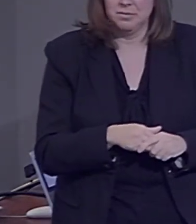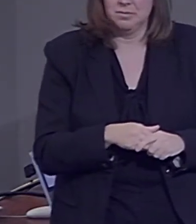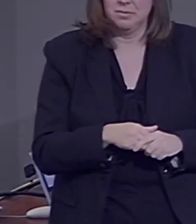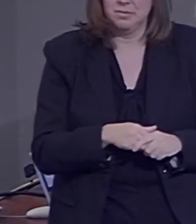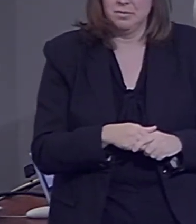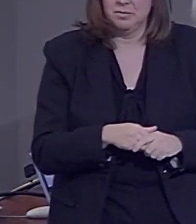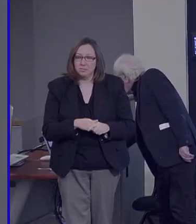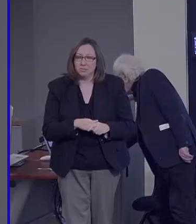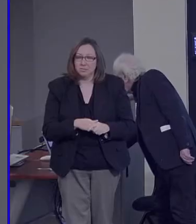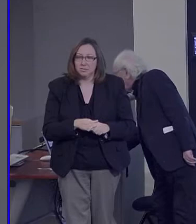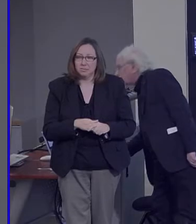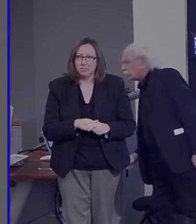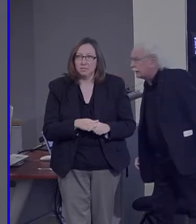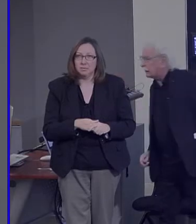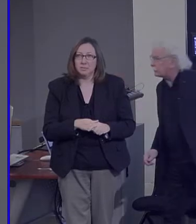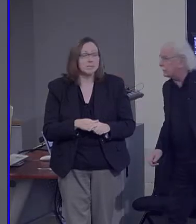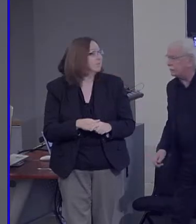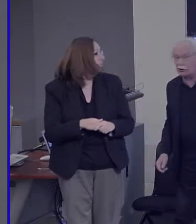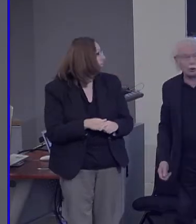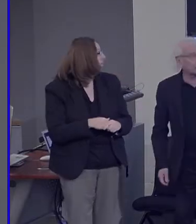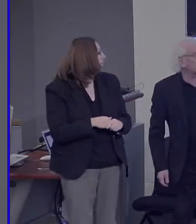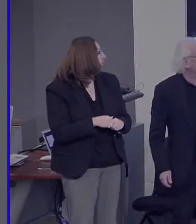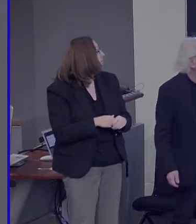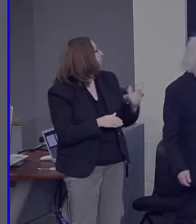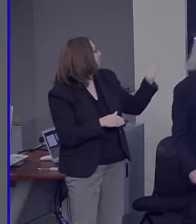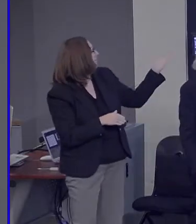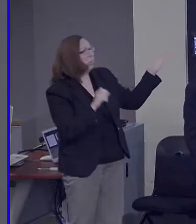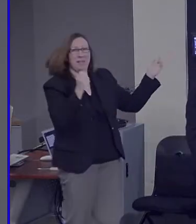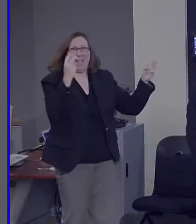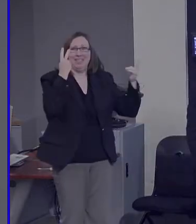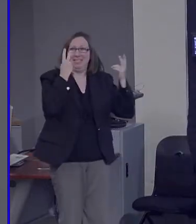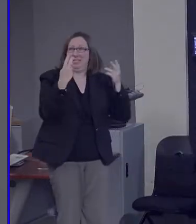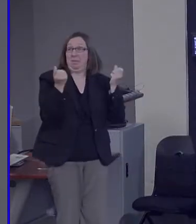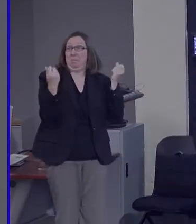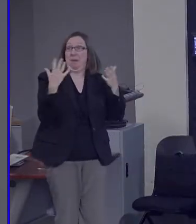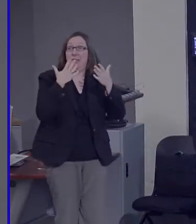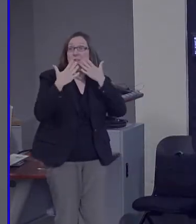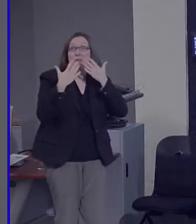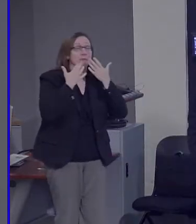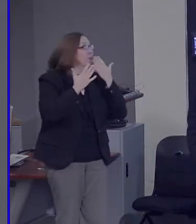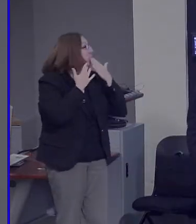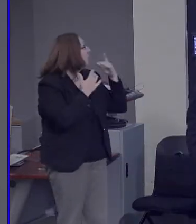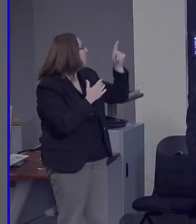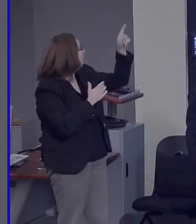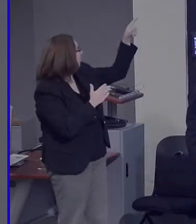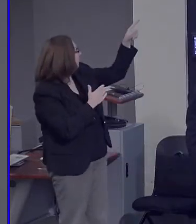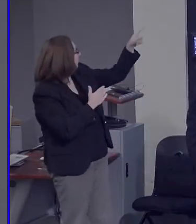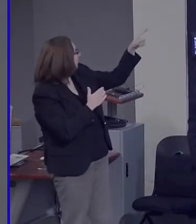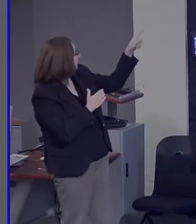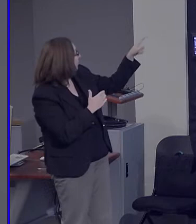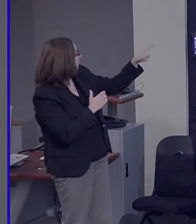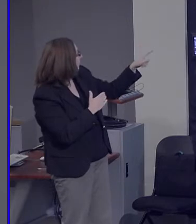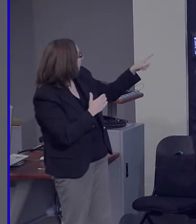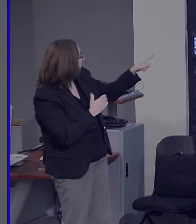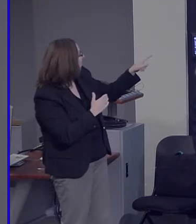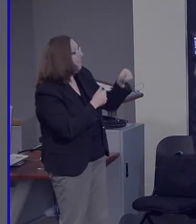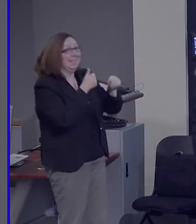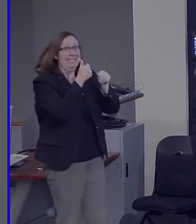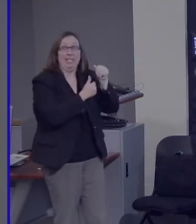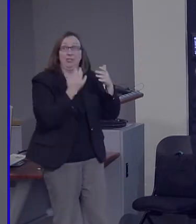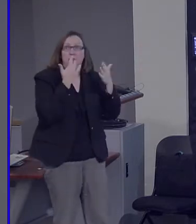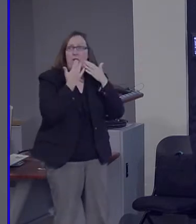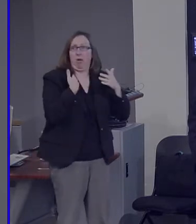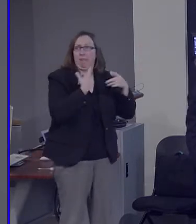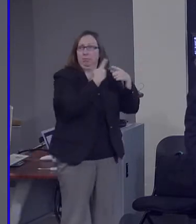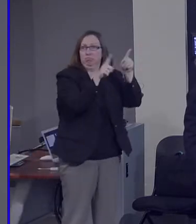here there are many colors, but That's because they are different functions. But